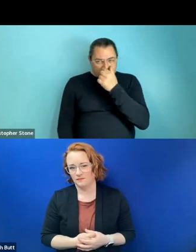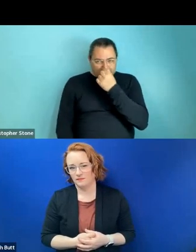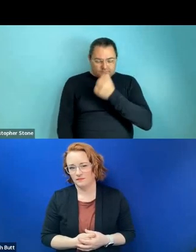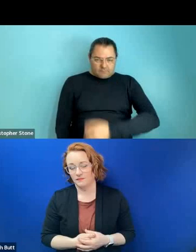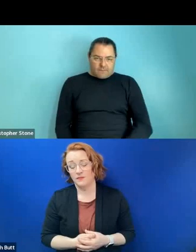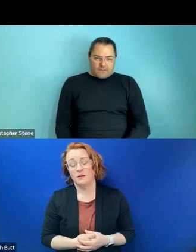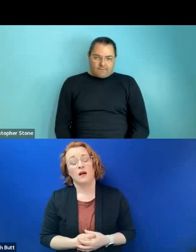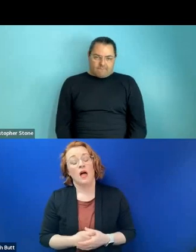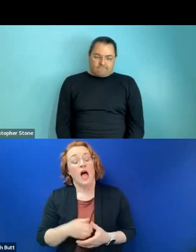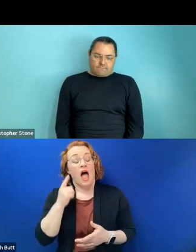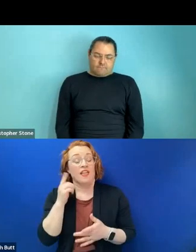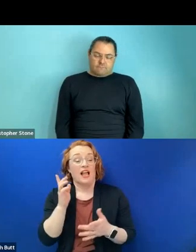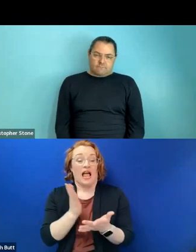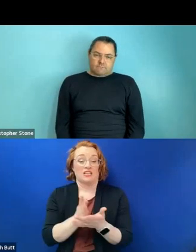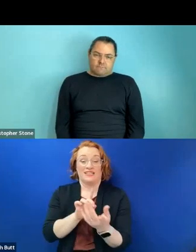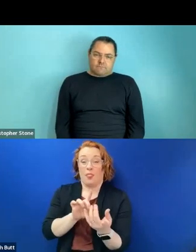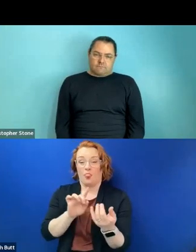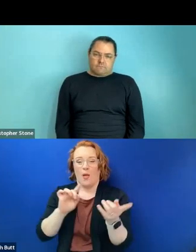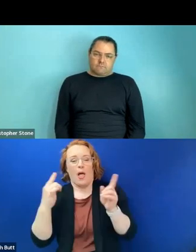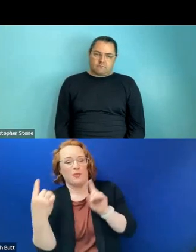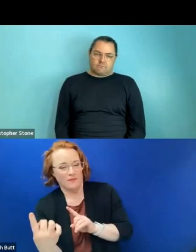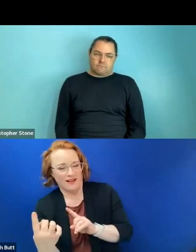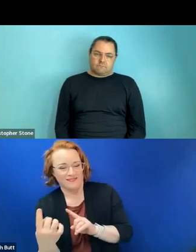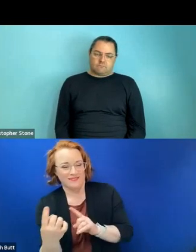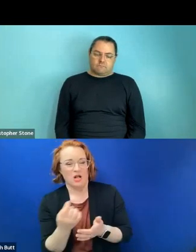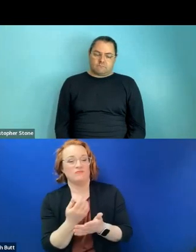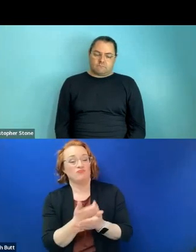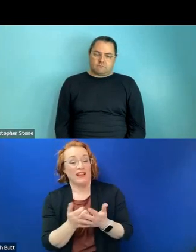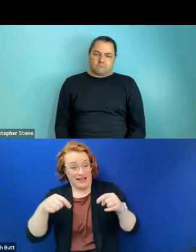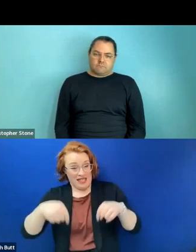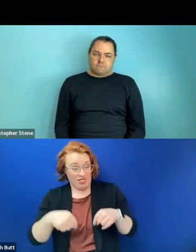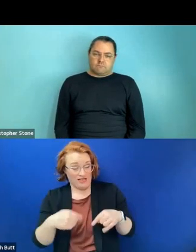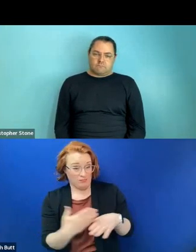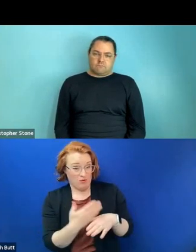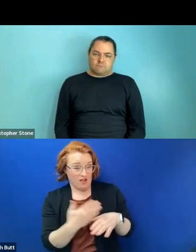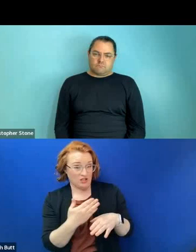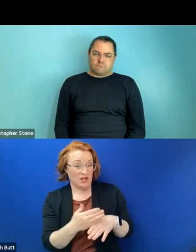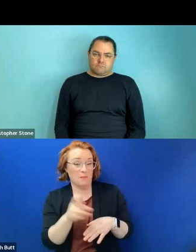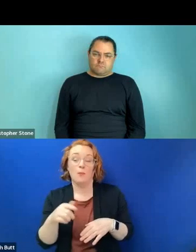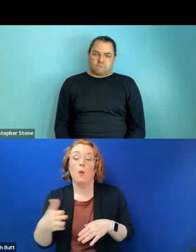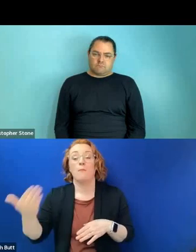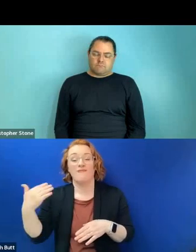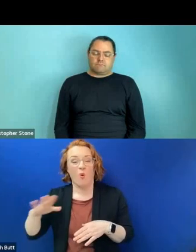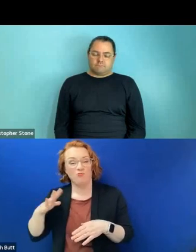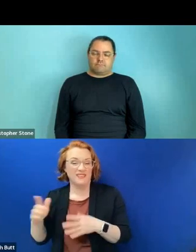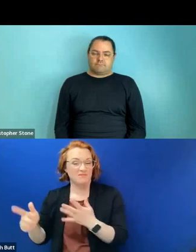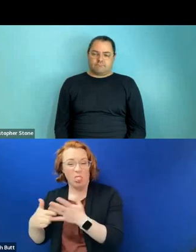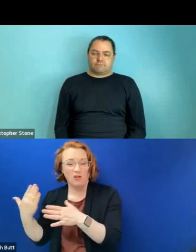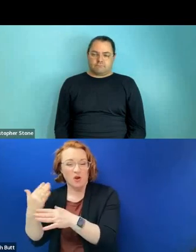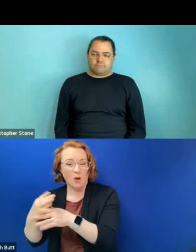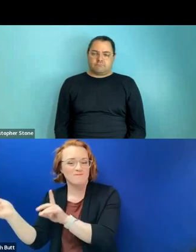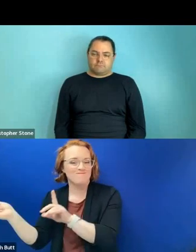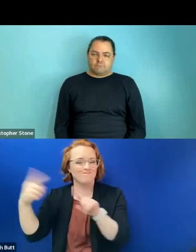I think it's the other way around. Often in our profession, people come from other professions and from other areas, or